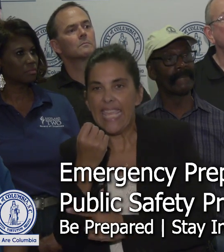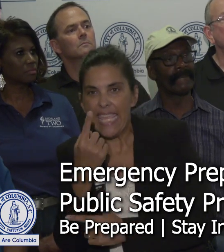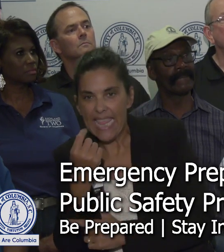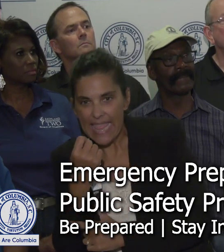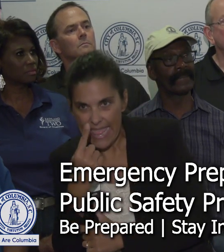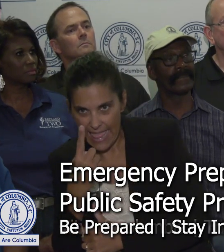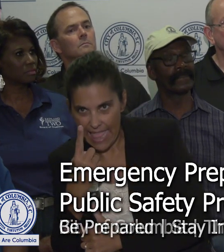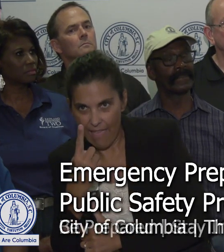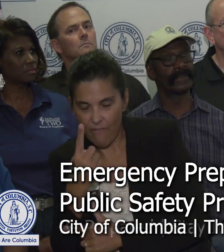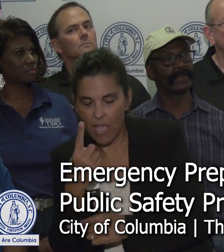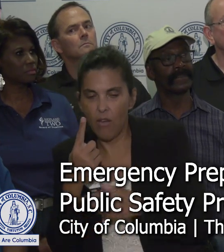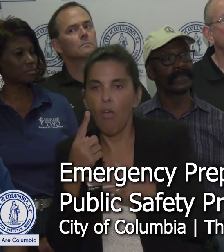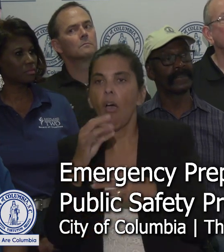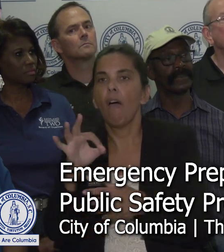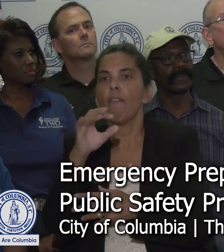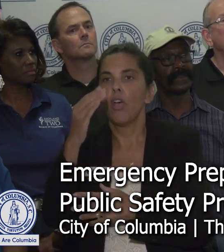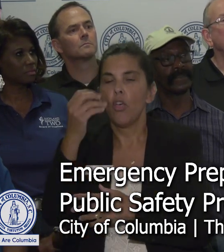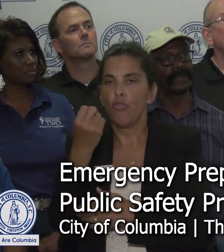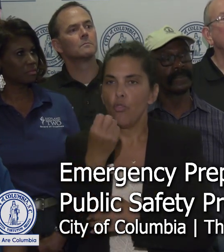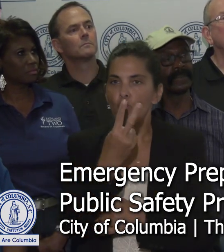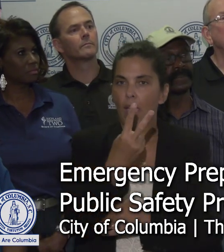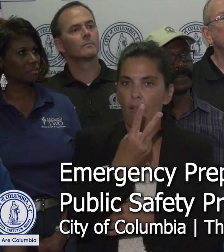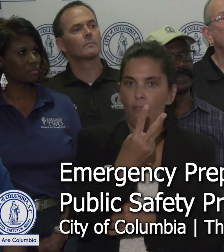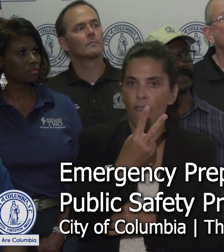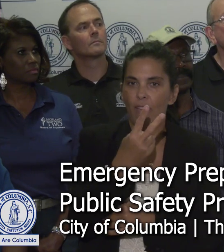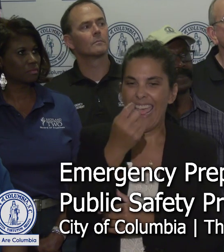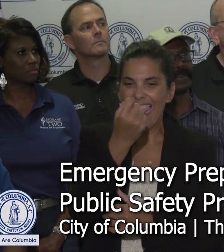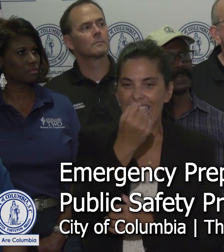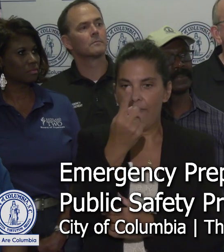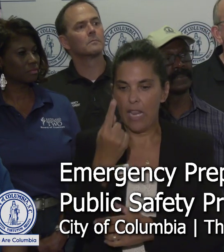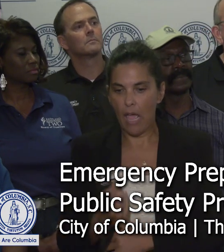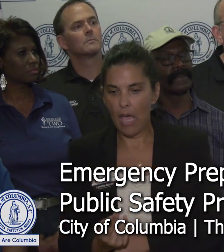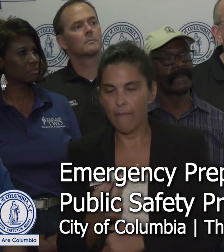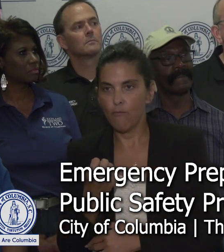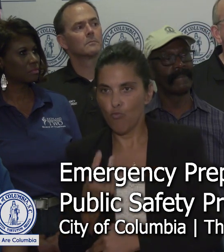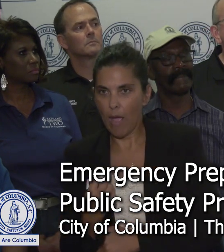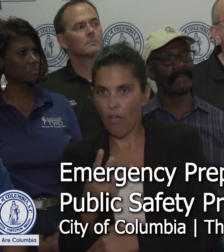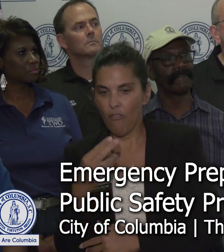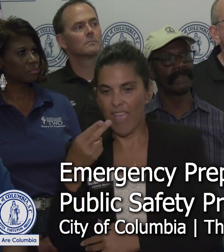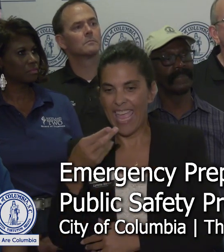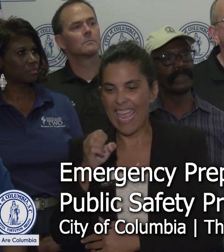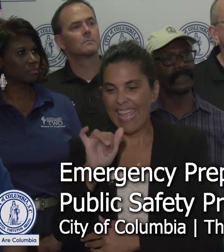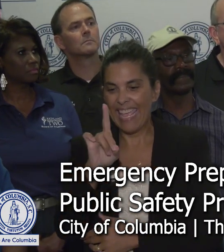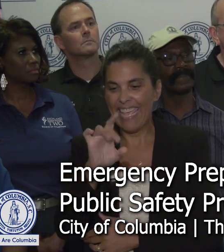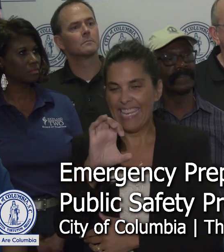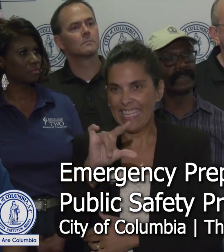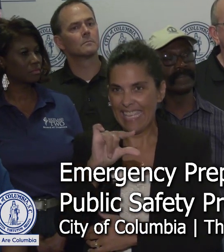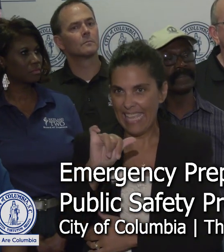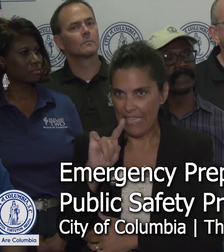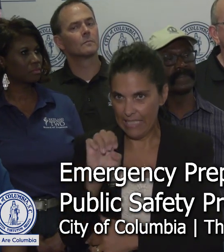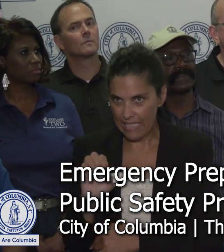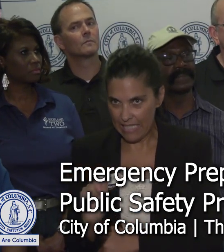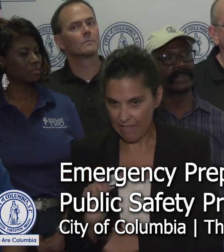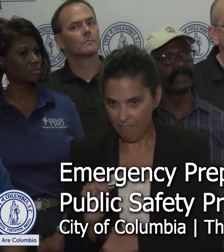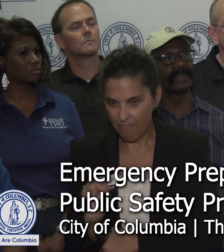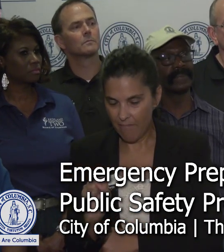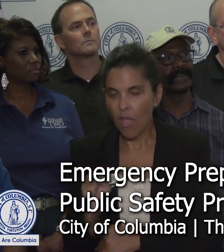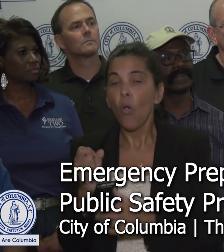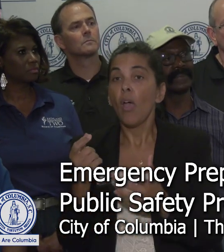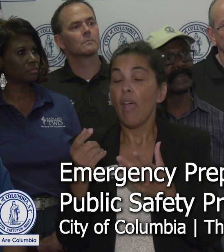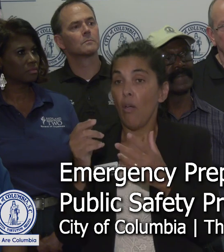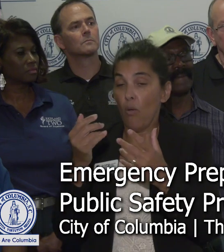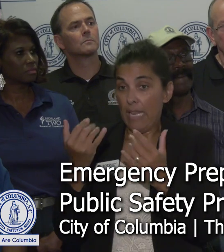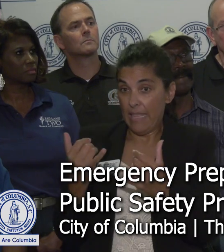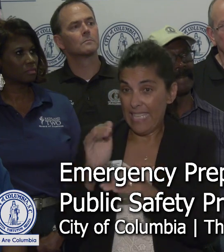closed now with a bulkhead. So we're operating one, and we're actually closing that gate this afternoon to minimize any flow that might come in. So